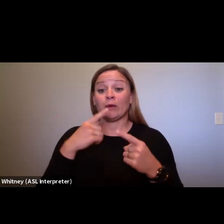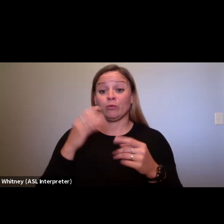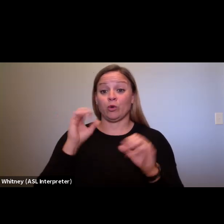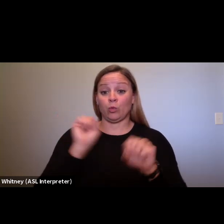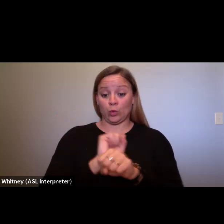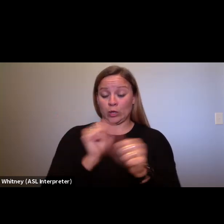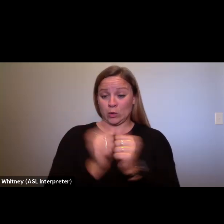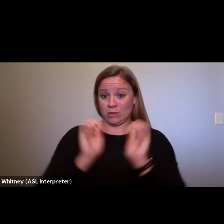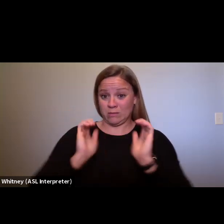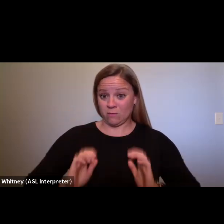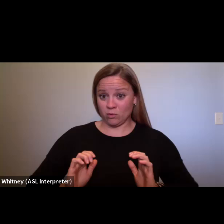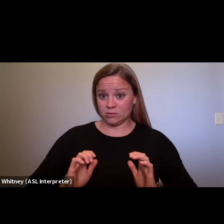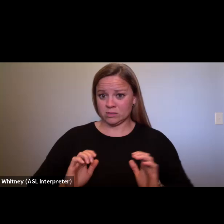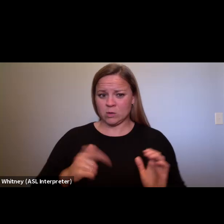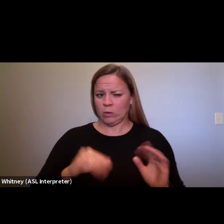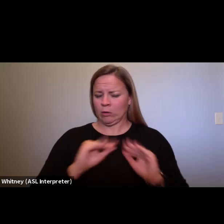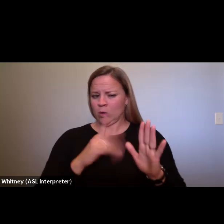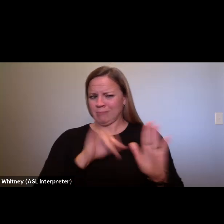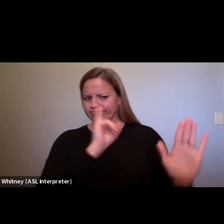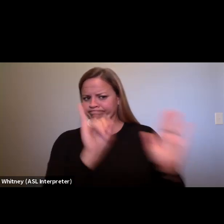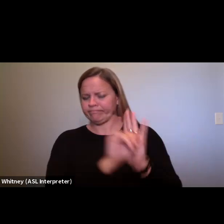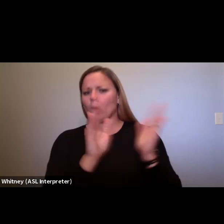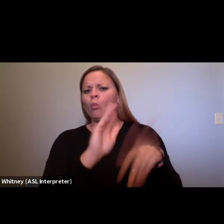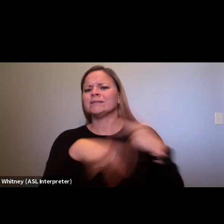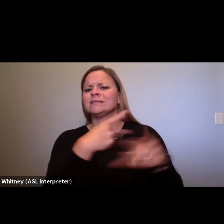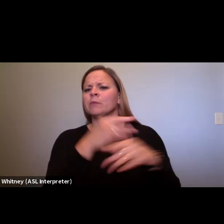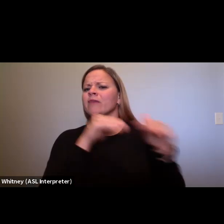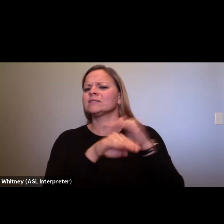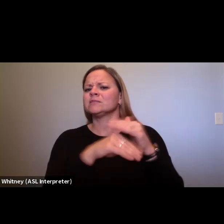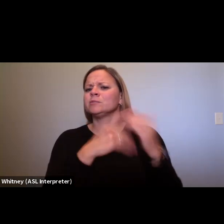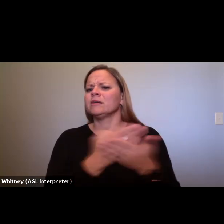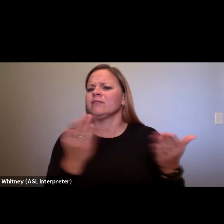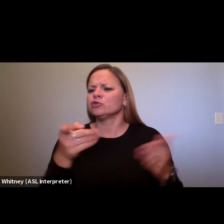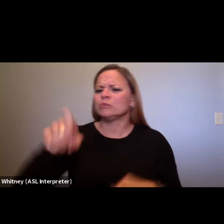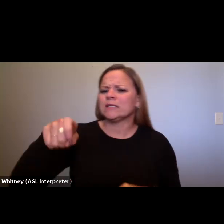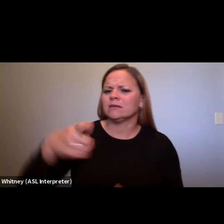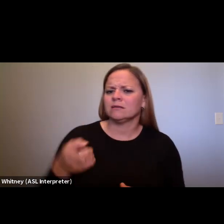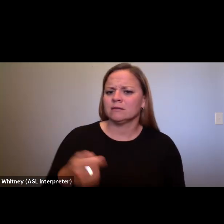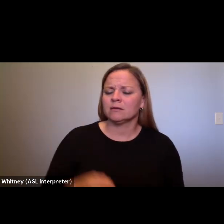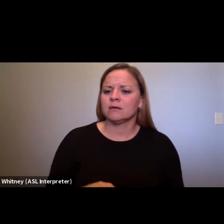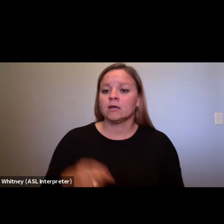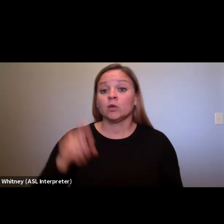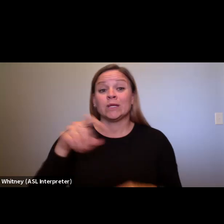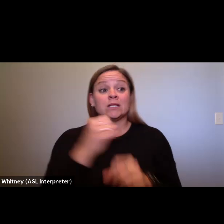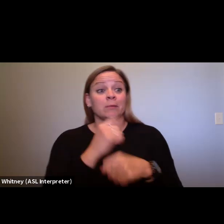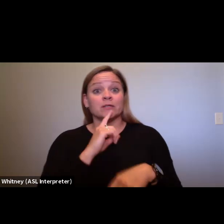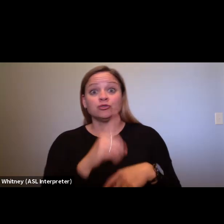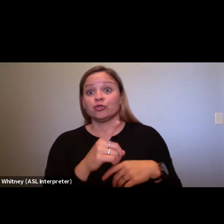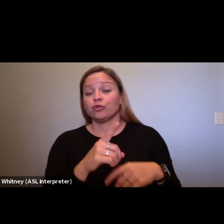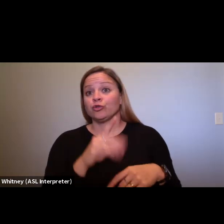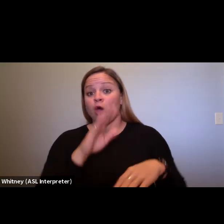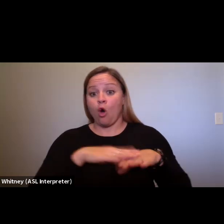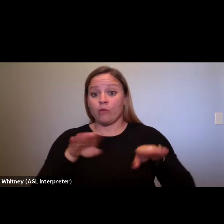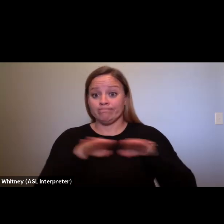we are really clear with identifying what type of accessibility features do they need. Do we need to make sure that they're on the